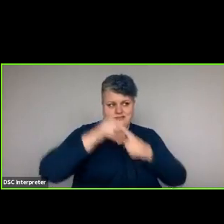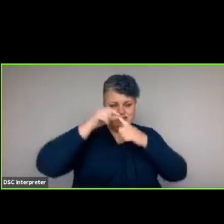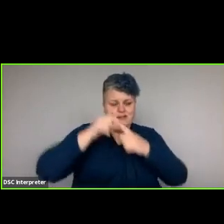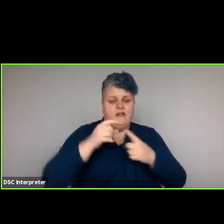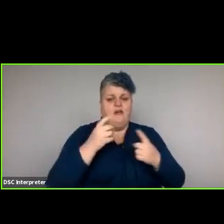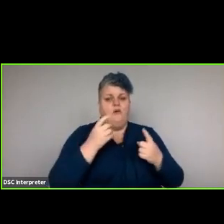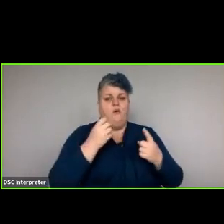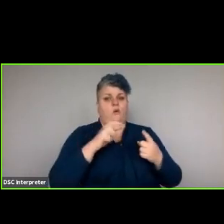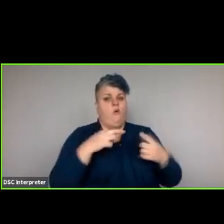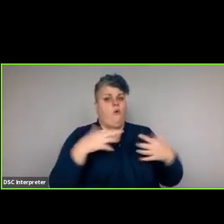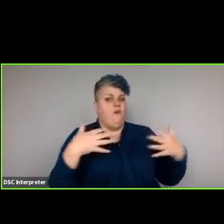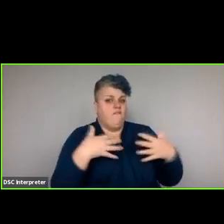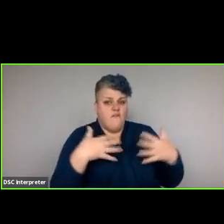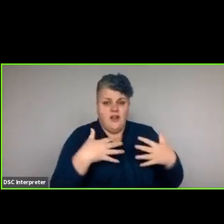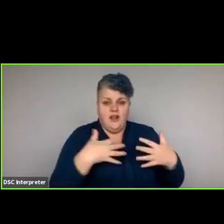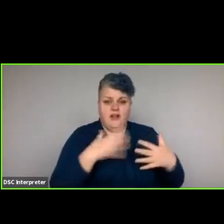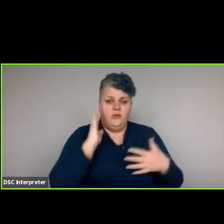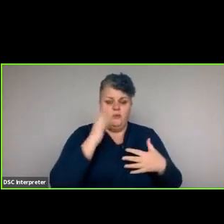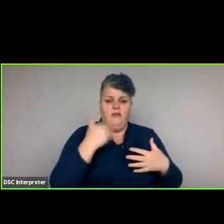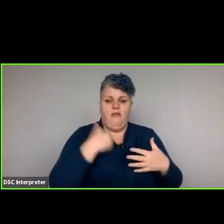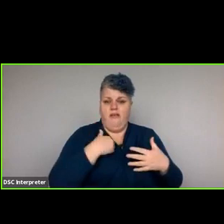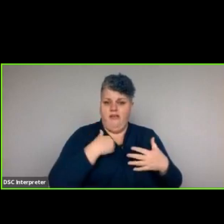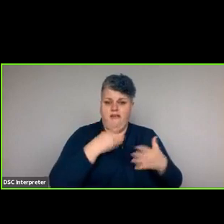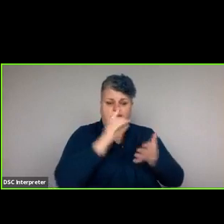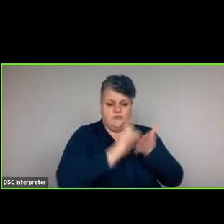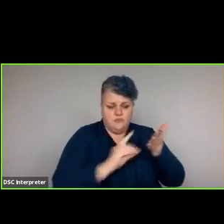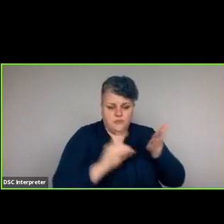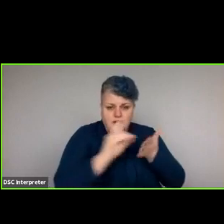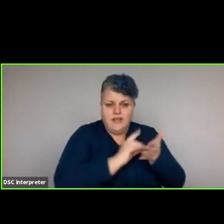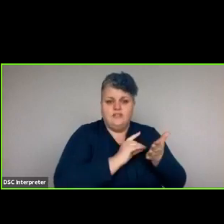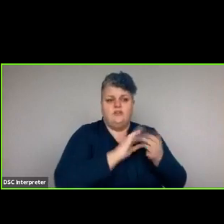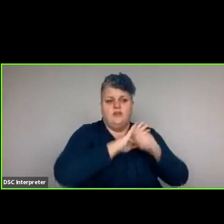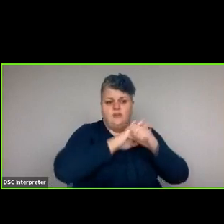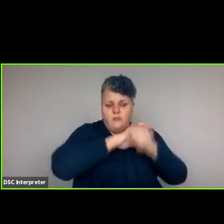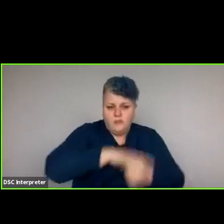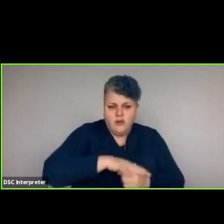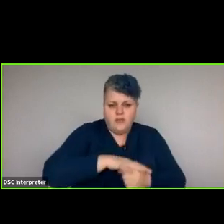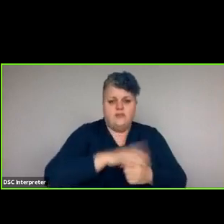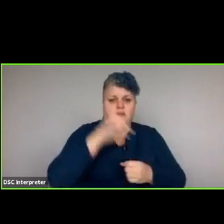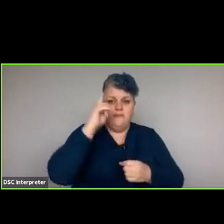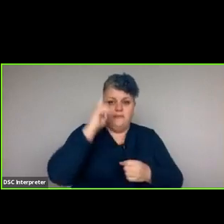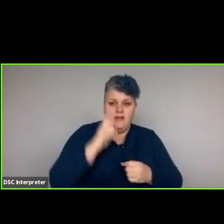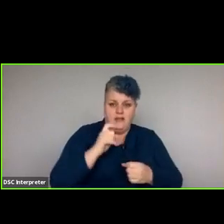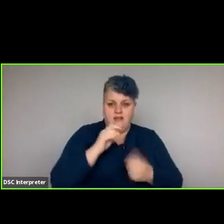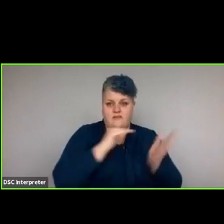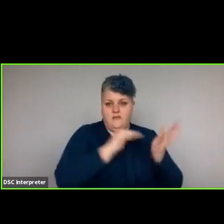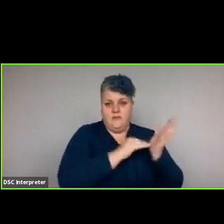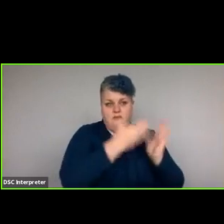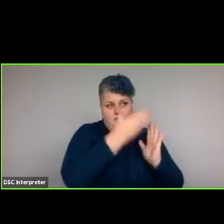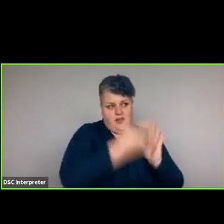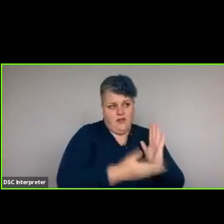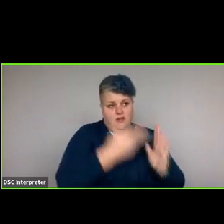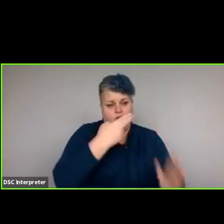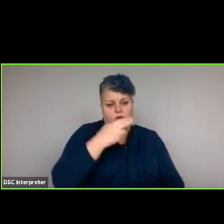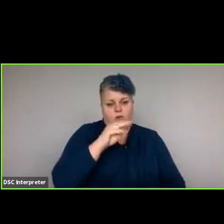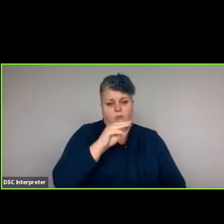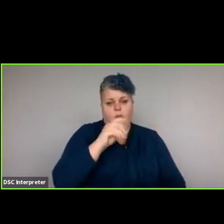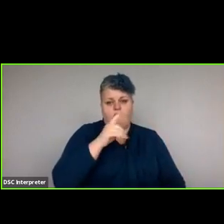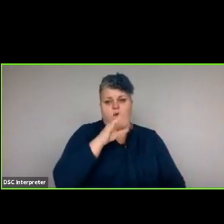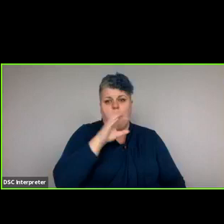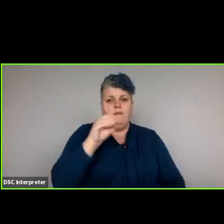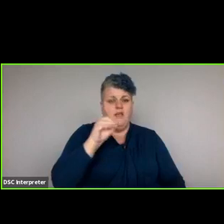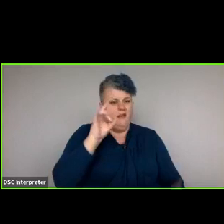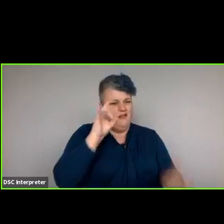simply afraid that you're going to experience prejudice and discrimination because of the provider's own homophobia. If